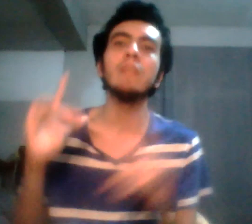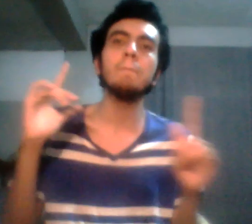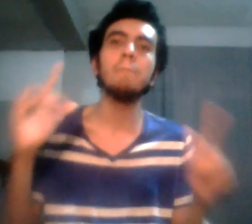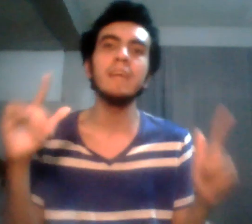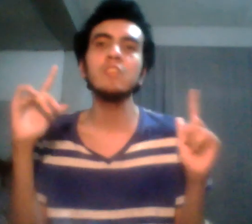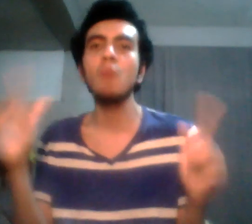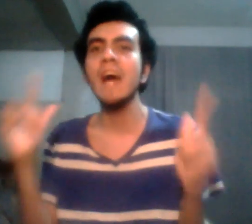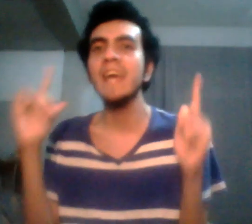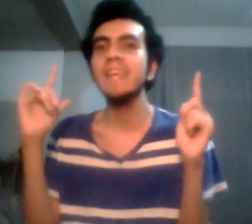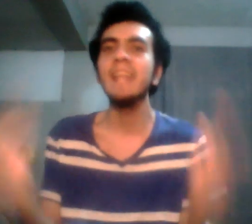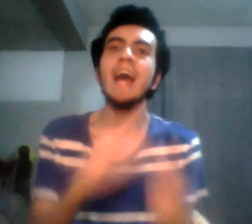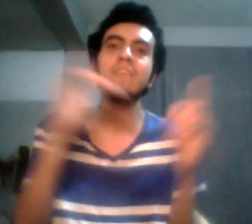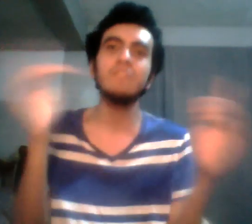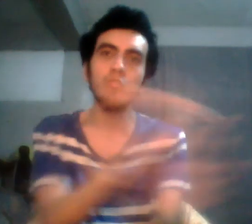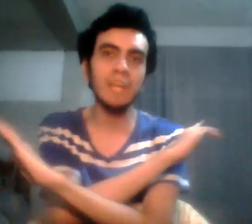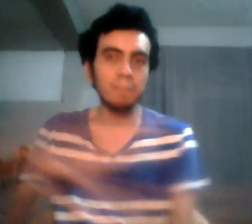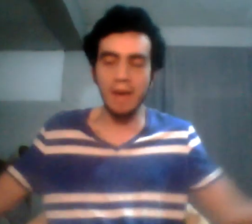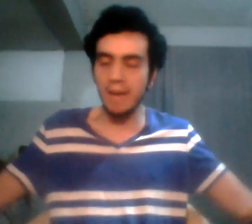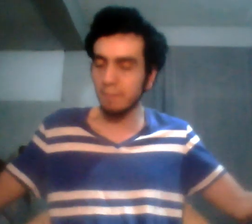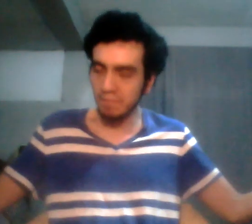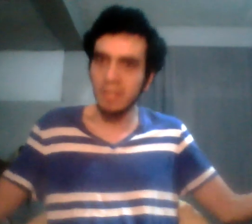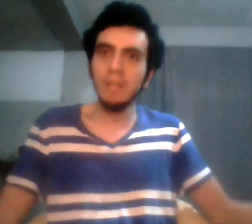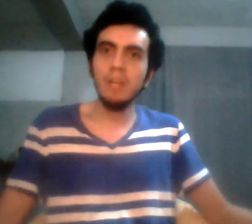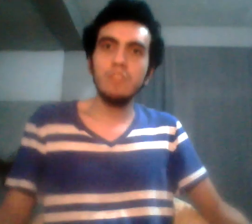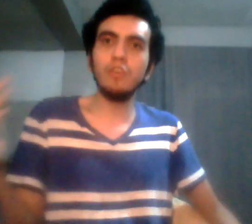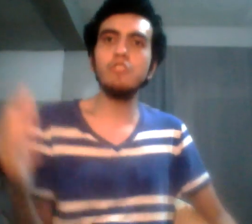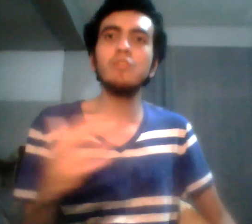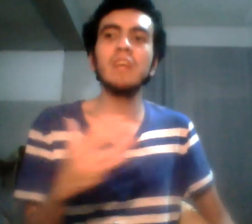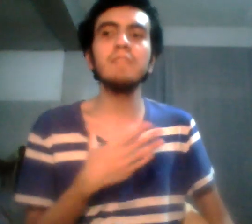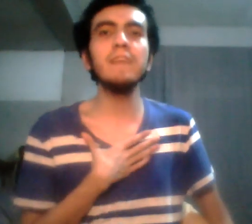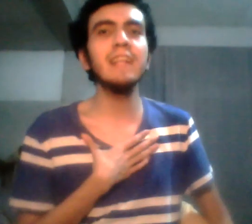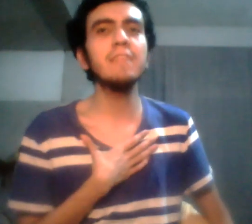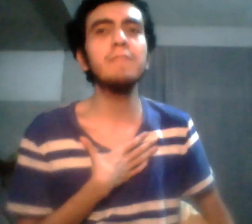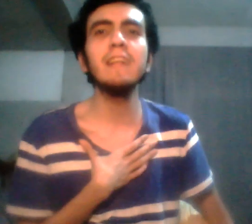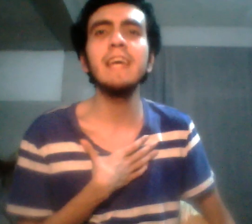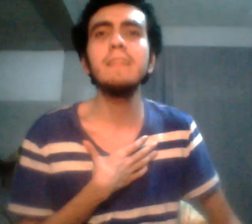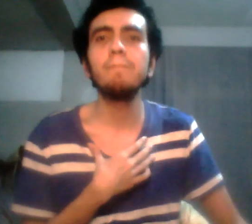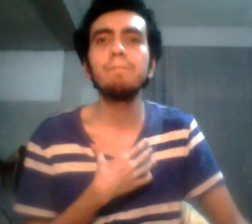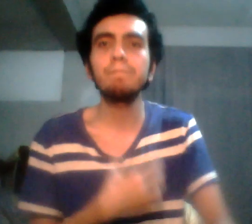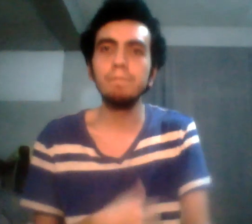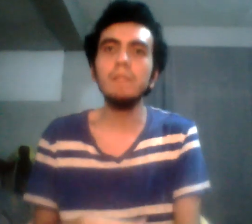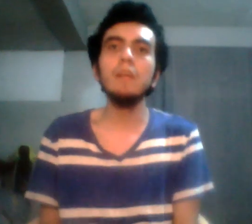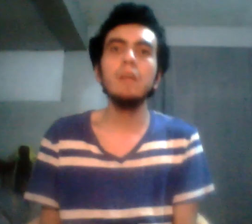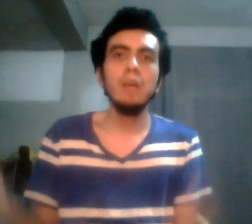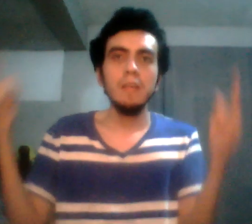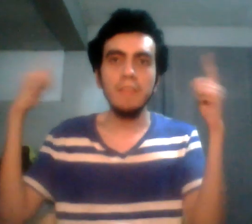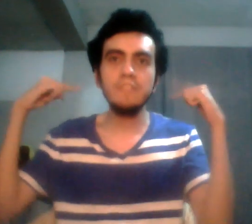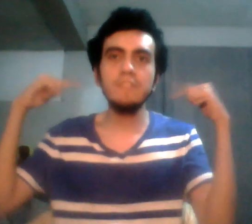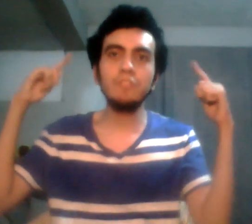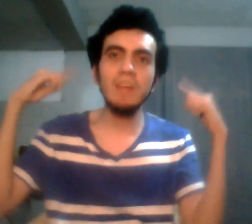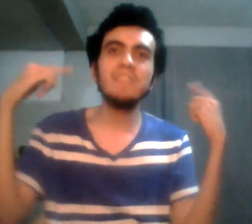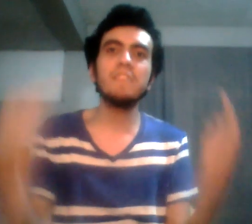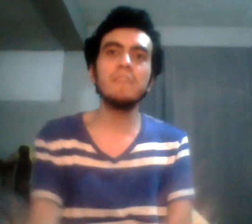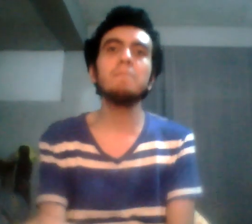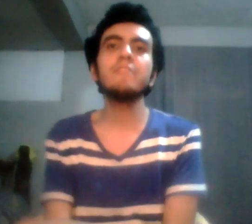Only bit white lies to get by. So you can feel it. There's this crazy thing